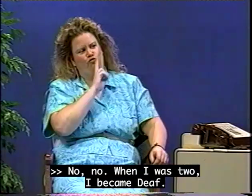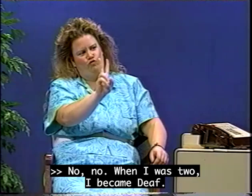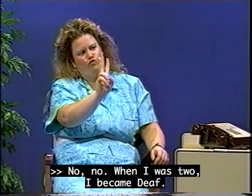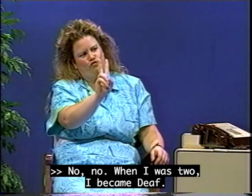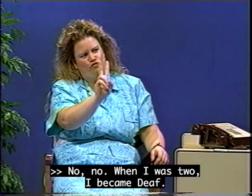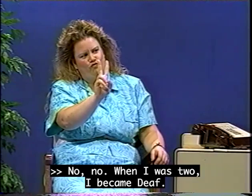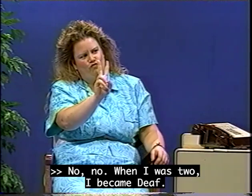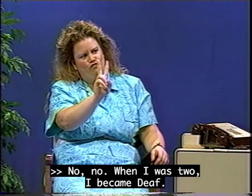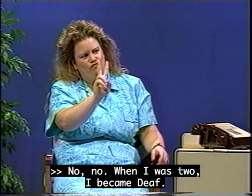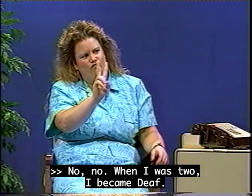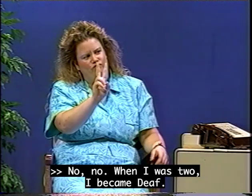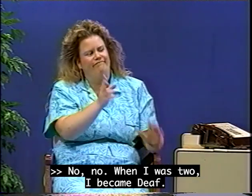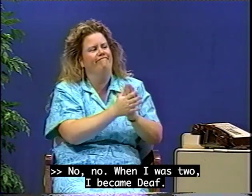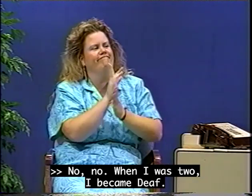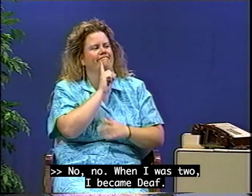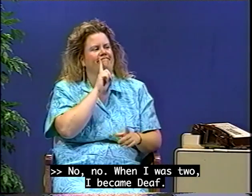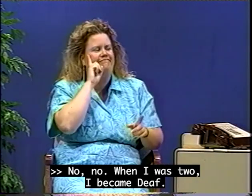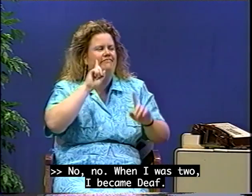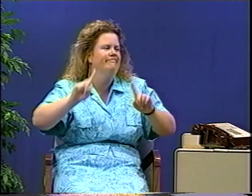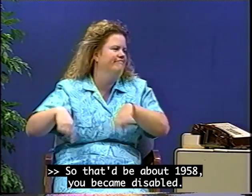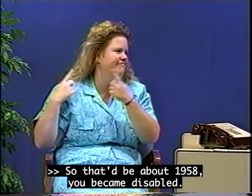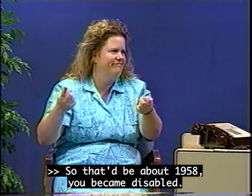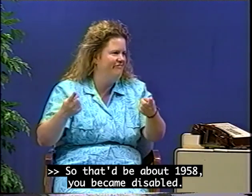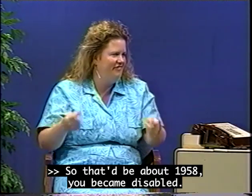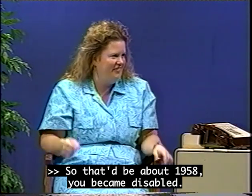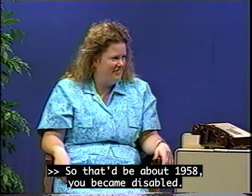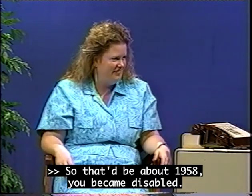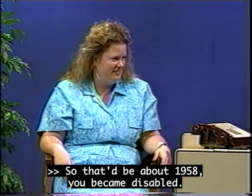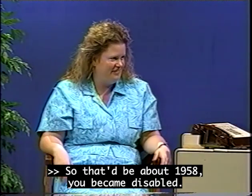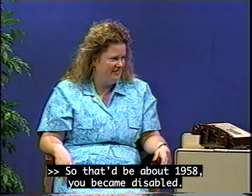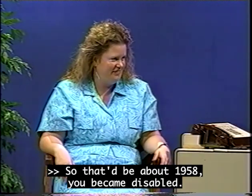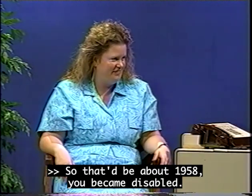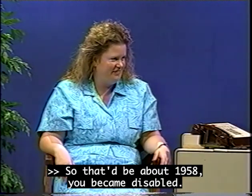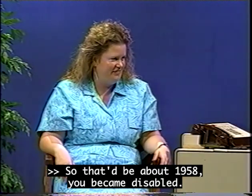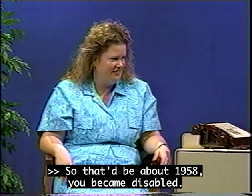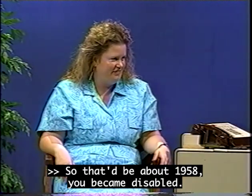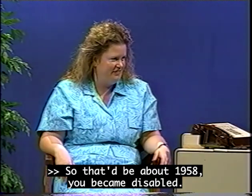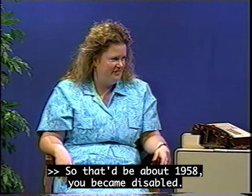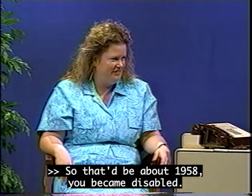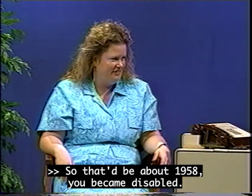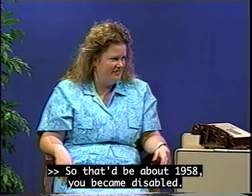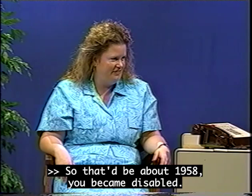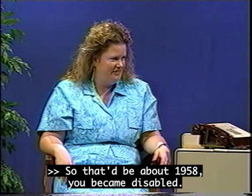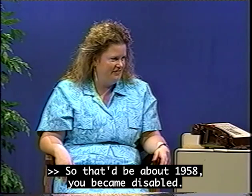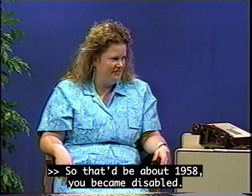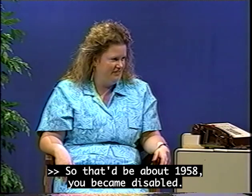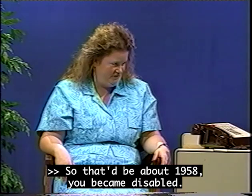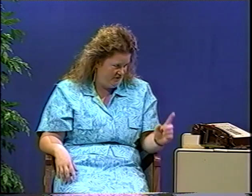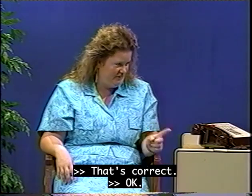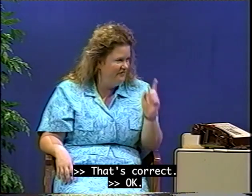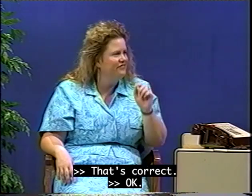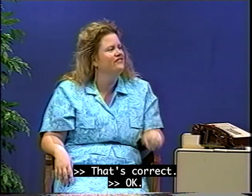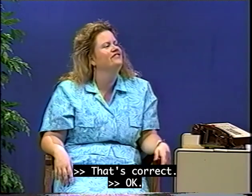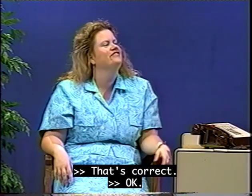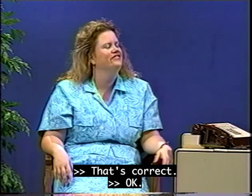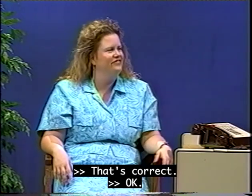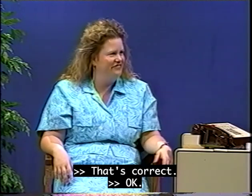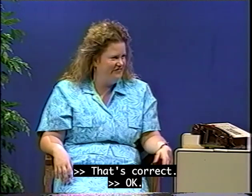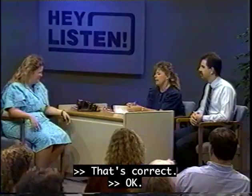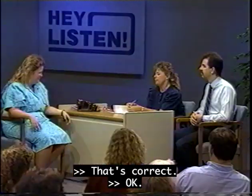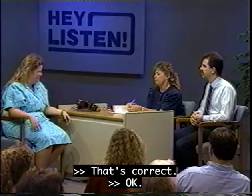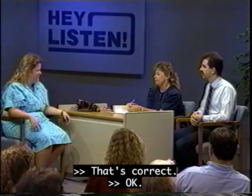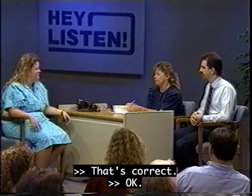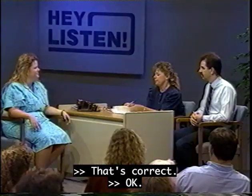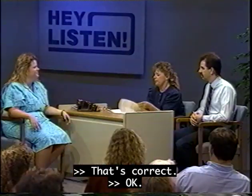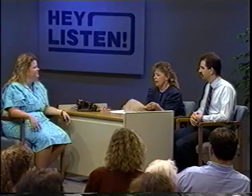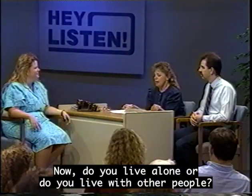No. When I was 2, I became deaf. So that'd be about 1958 you became disabled. That's correct.